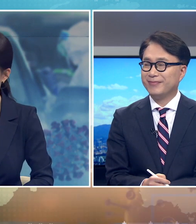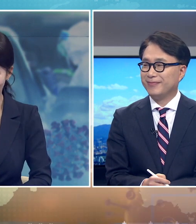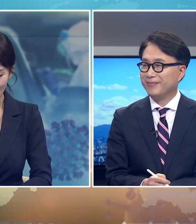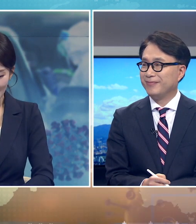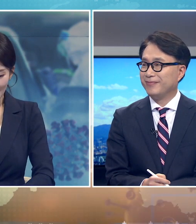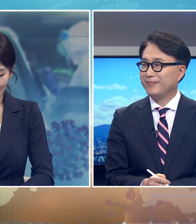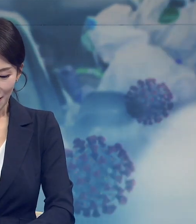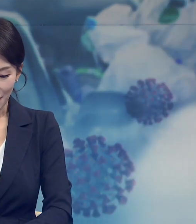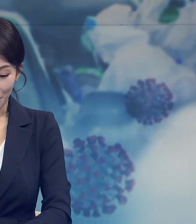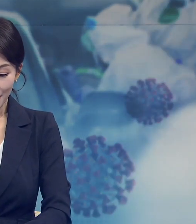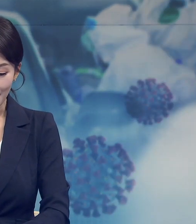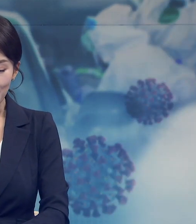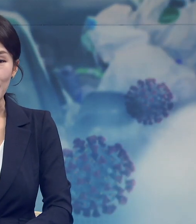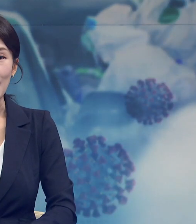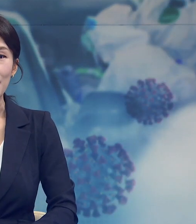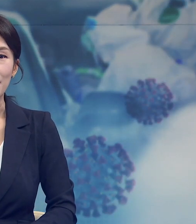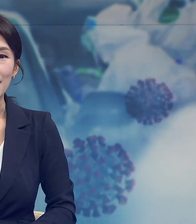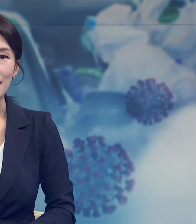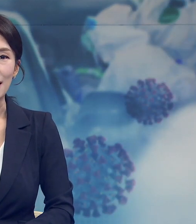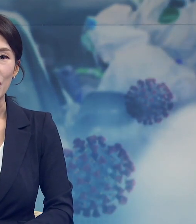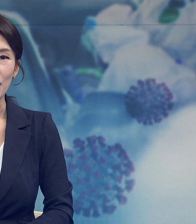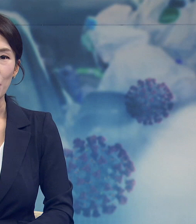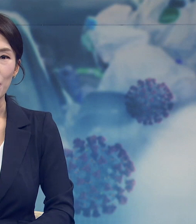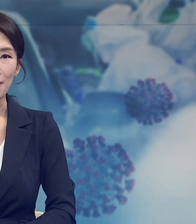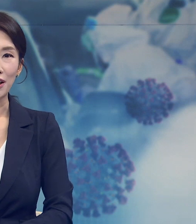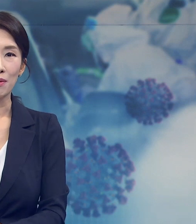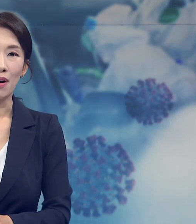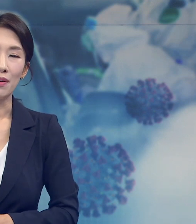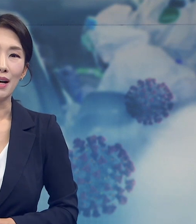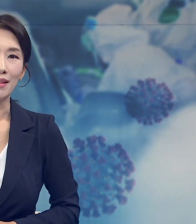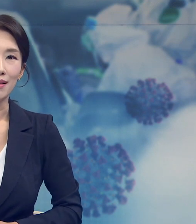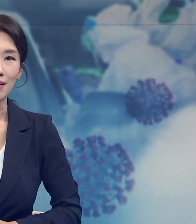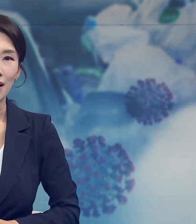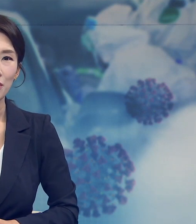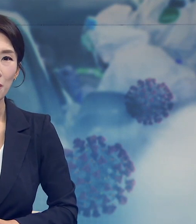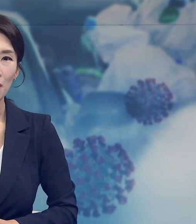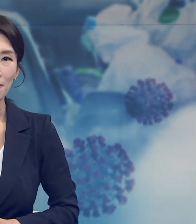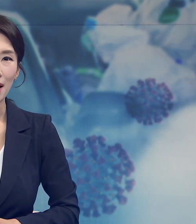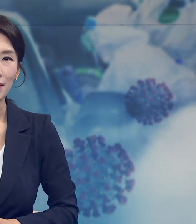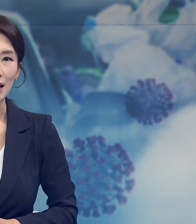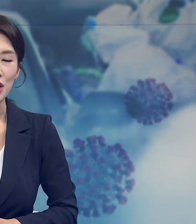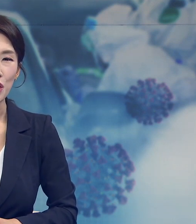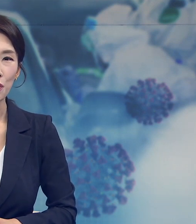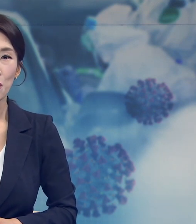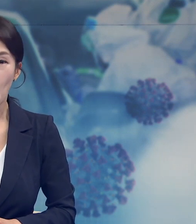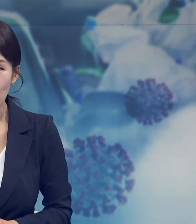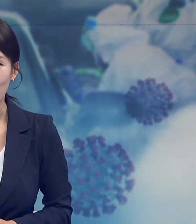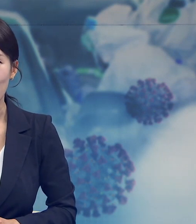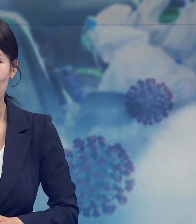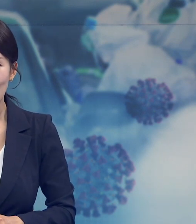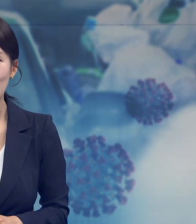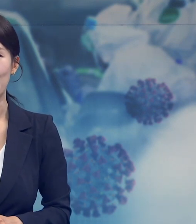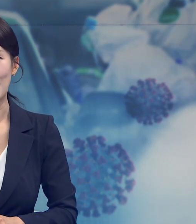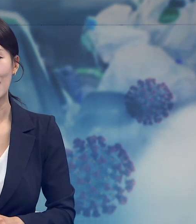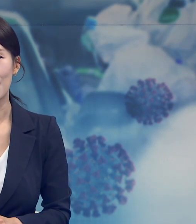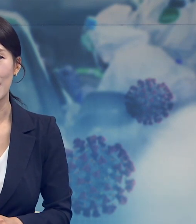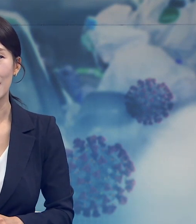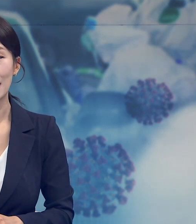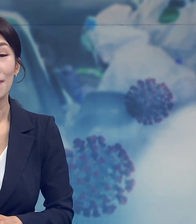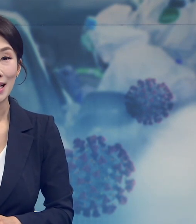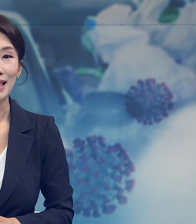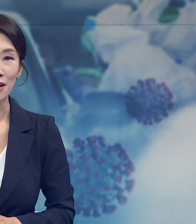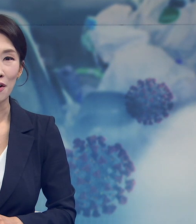you. Now, that brings us to the end of this edition. We'll be back tomorrow at this hour to talk about the new normal in the medical